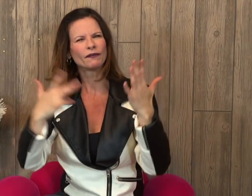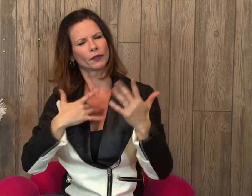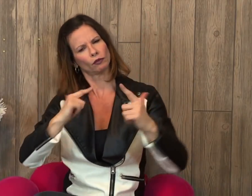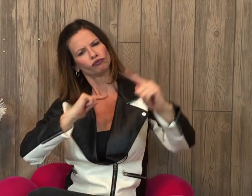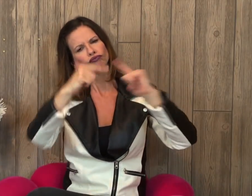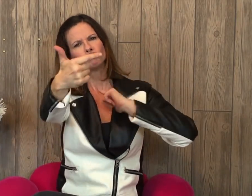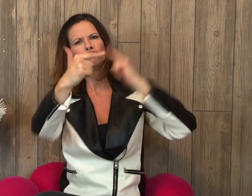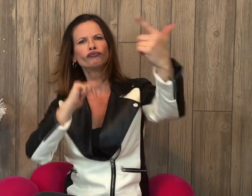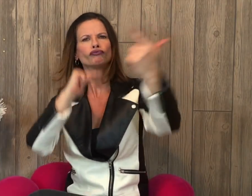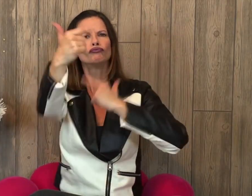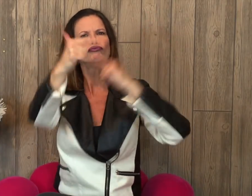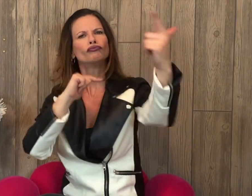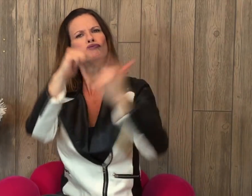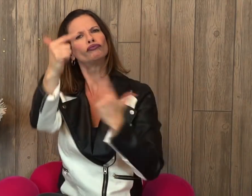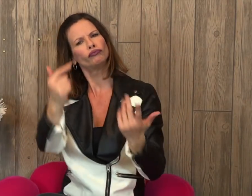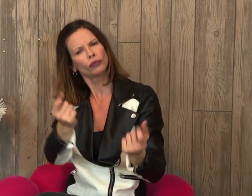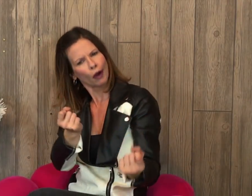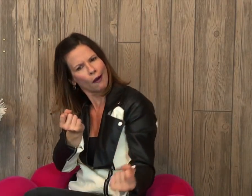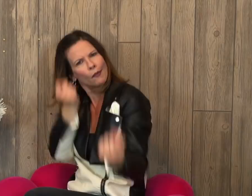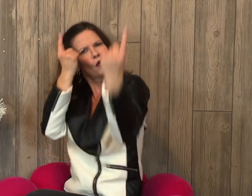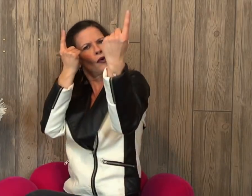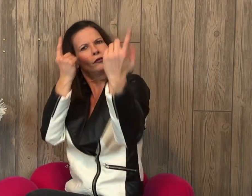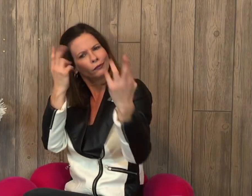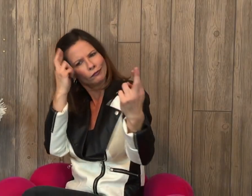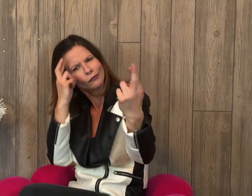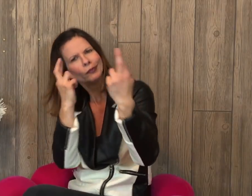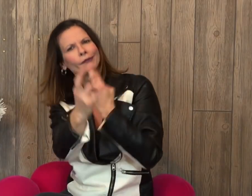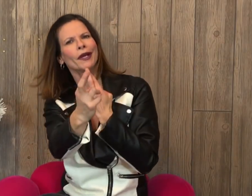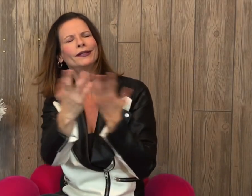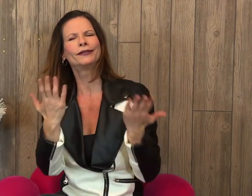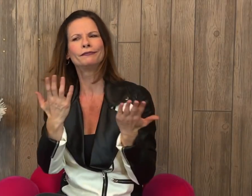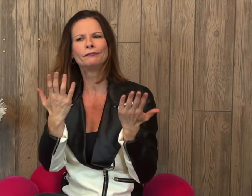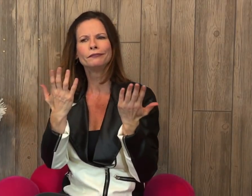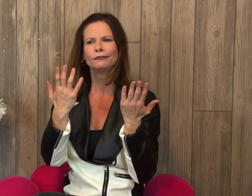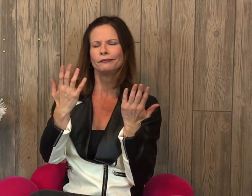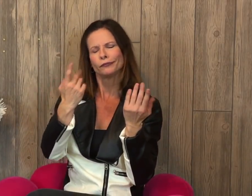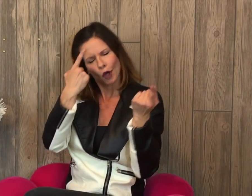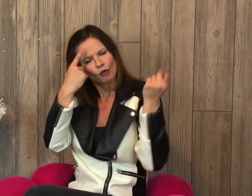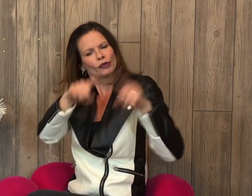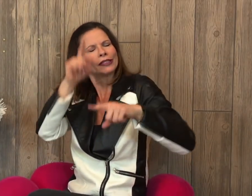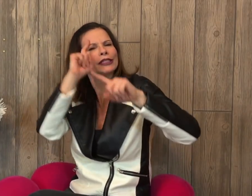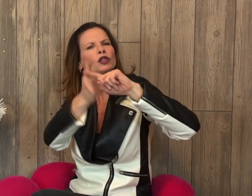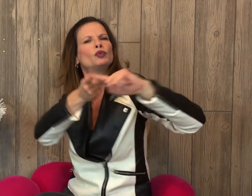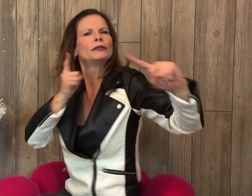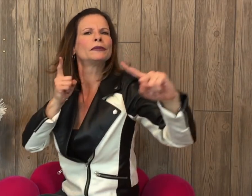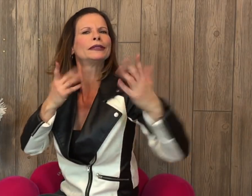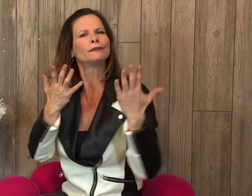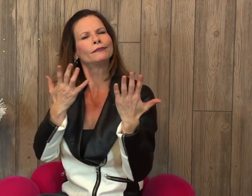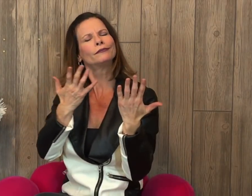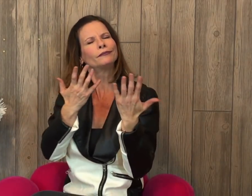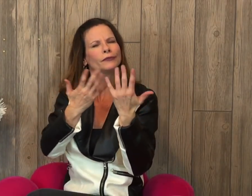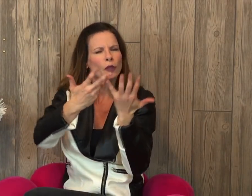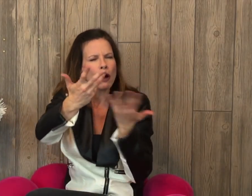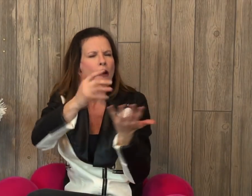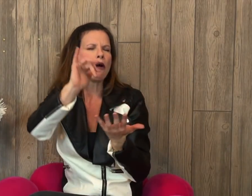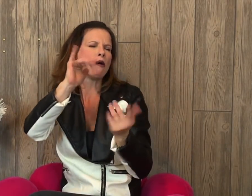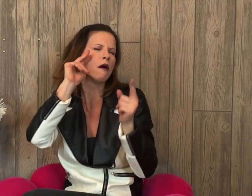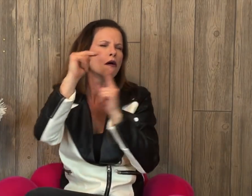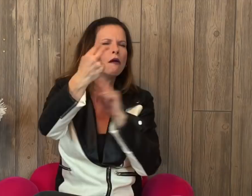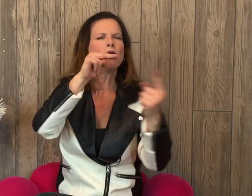lack of communication. It's not effective. Couples need to hear each other out and have mutual respect for each other. Sometimes even